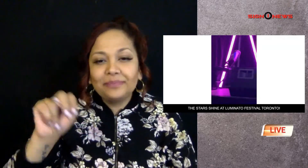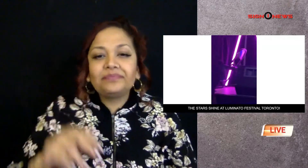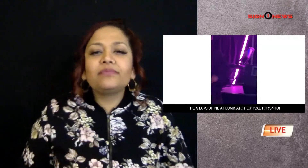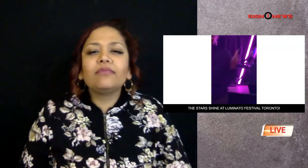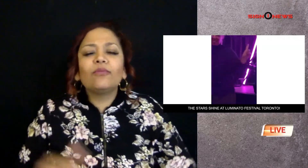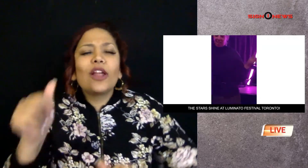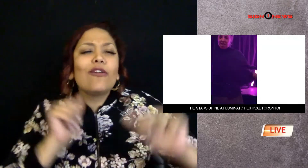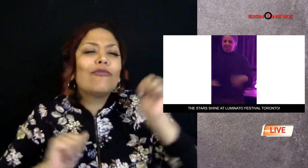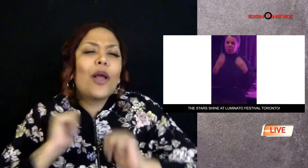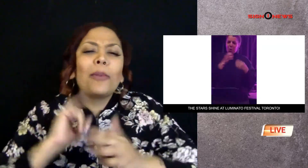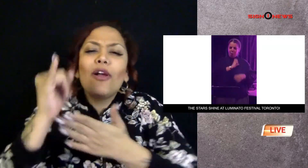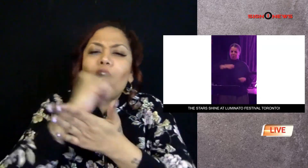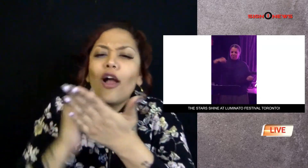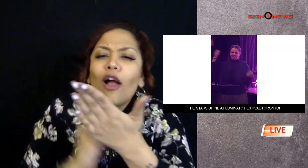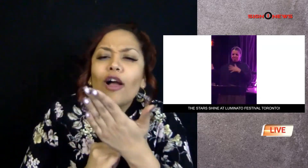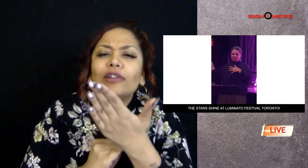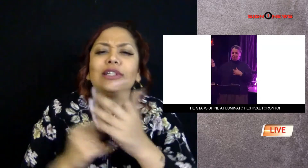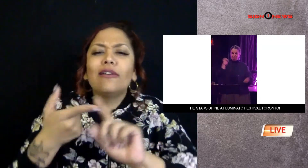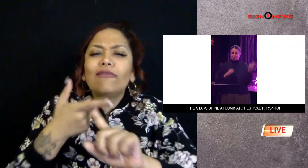Klein.